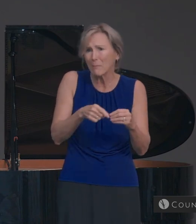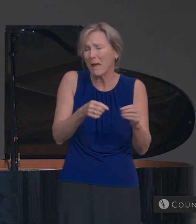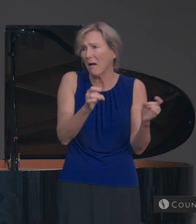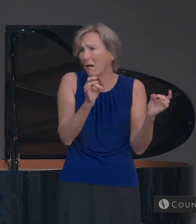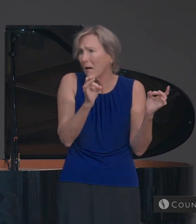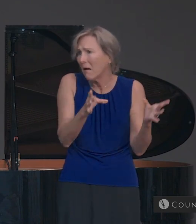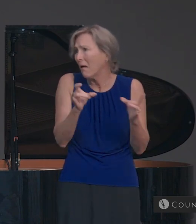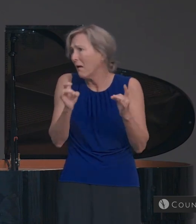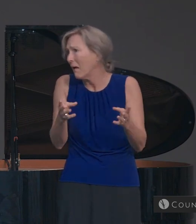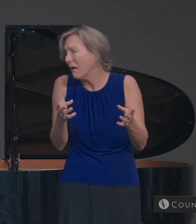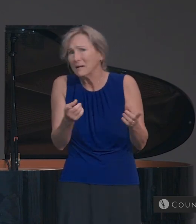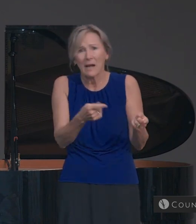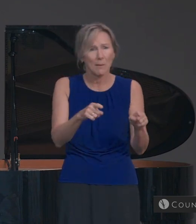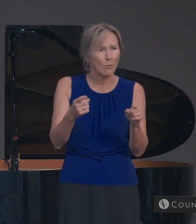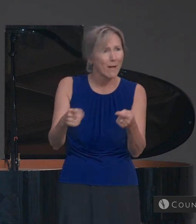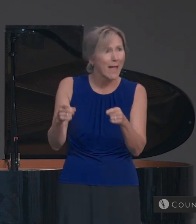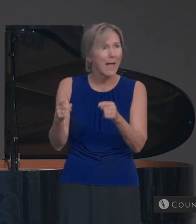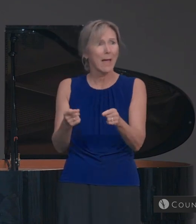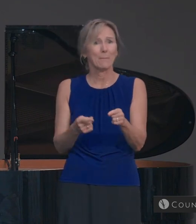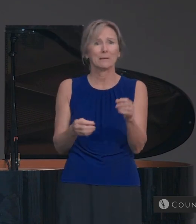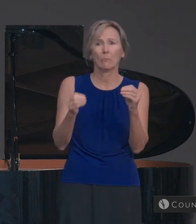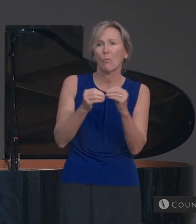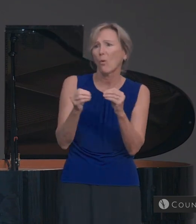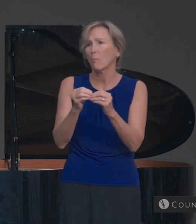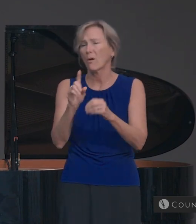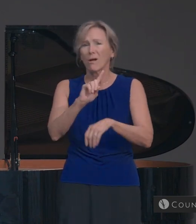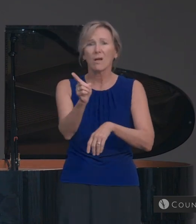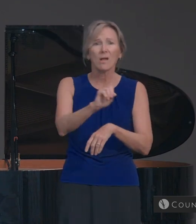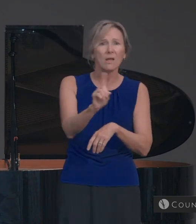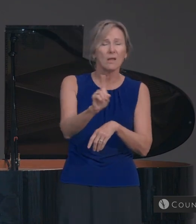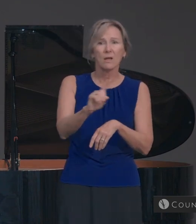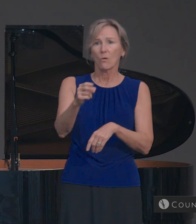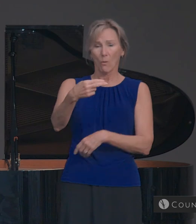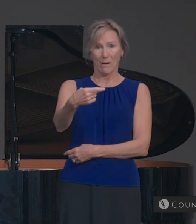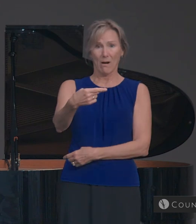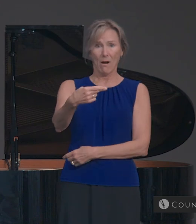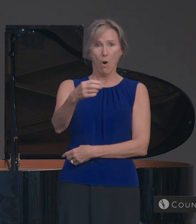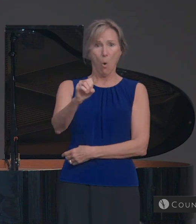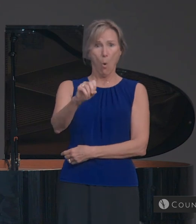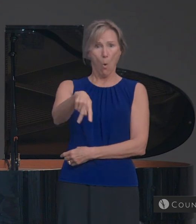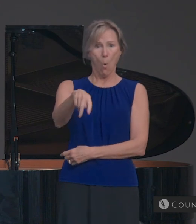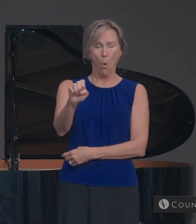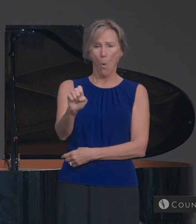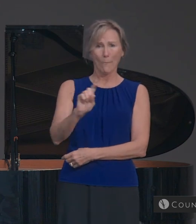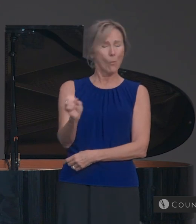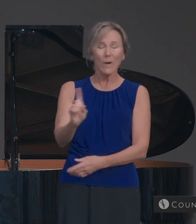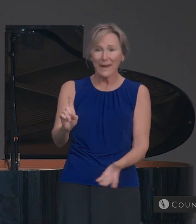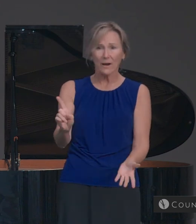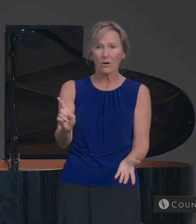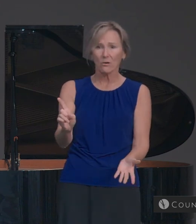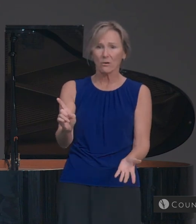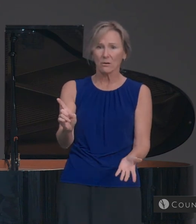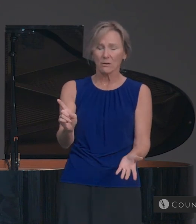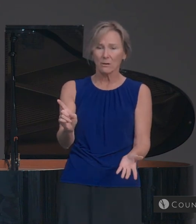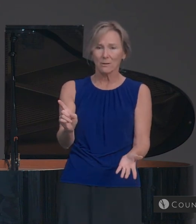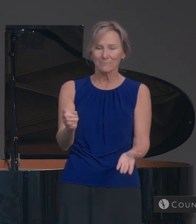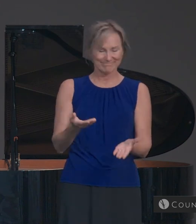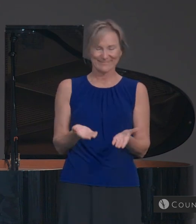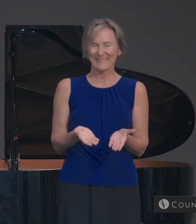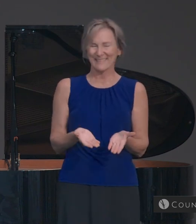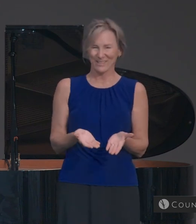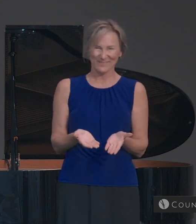upon disaster upon disaster. Where is the hope? It's